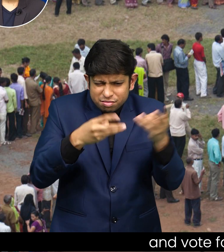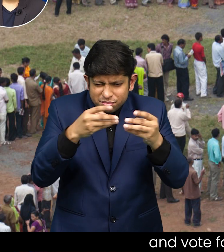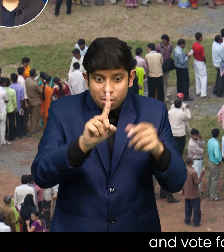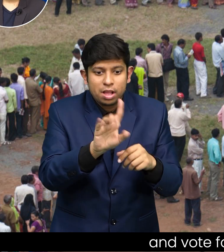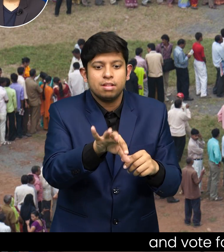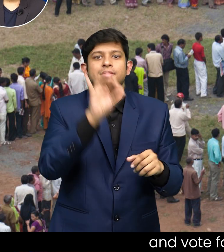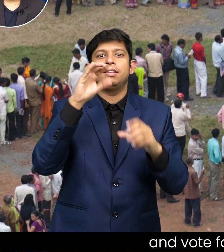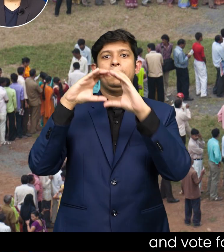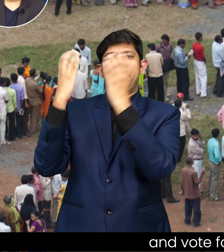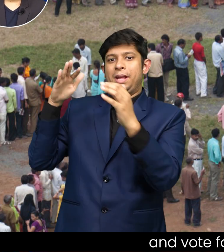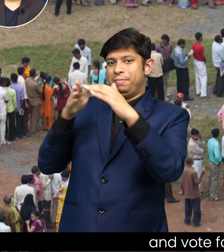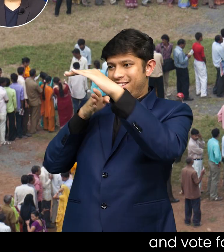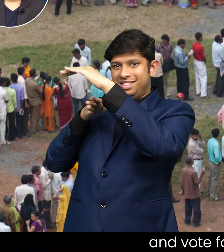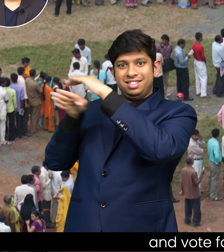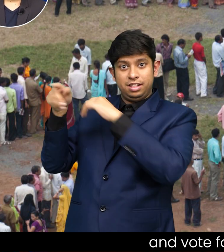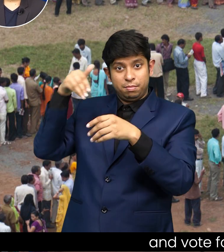candidates.